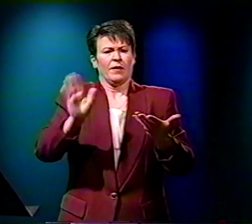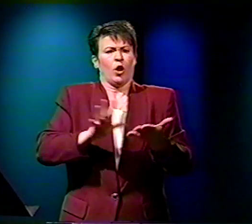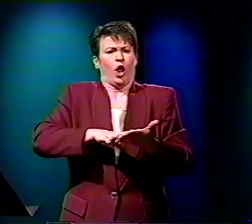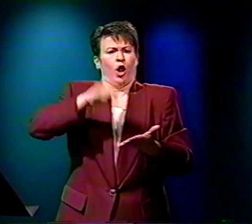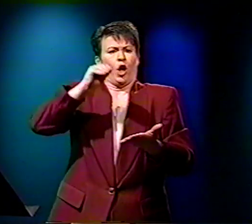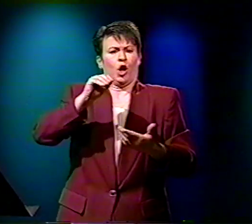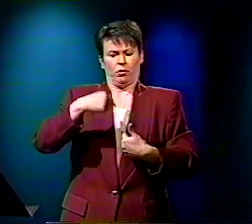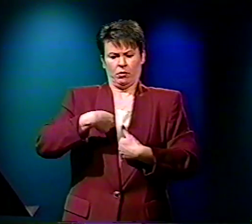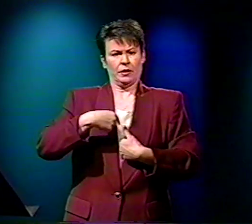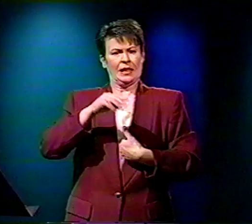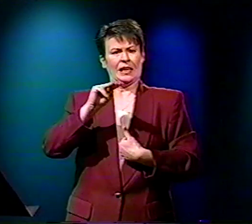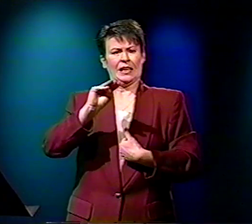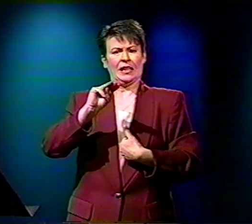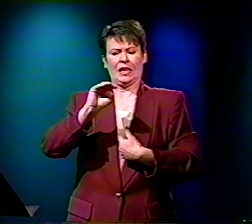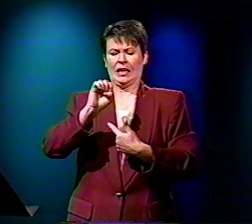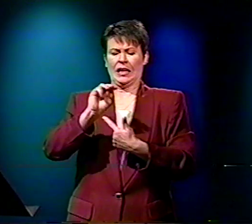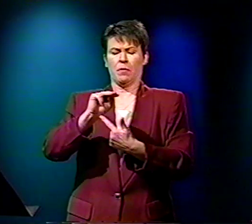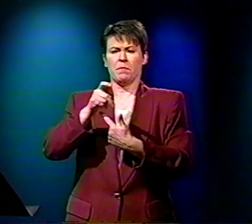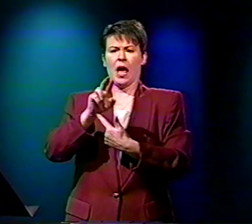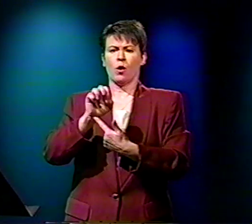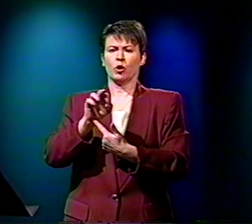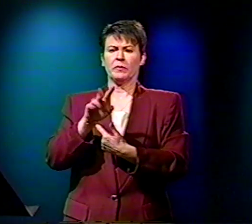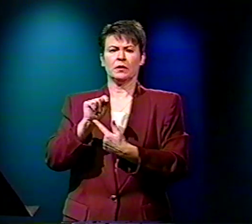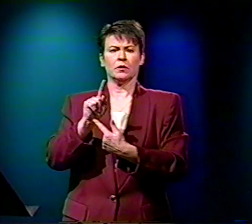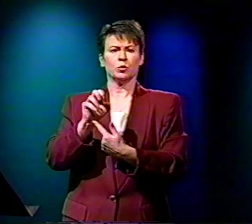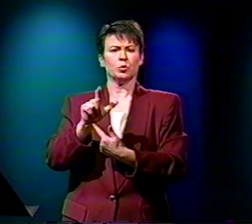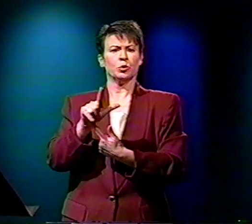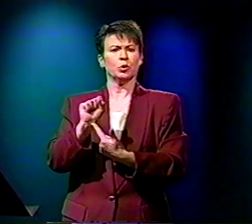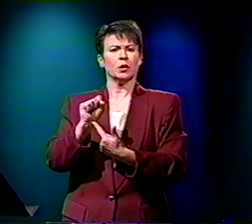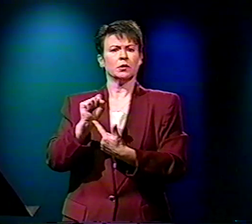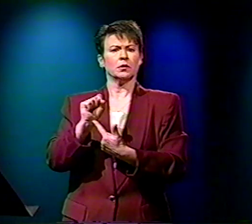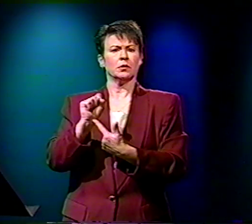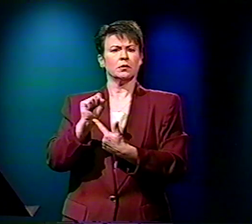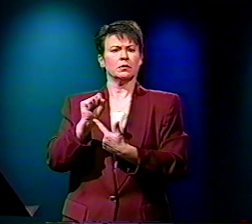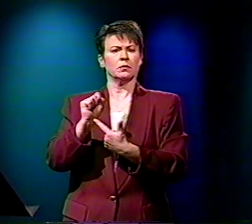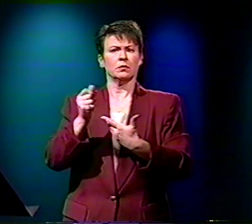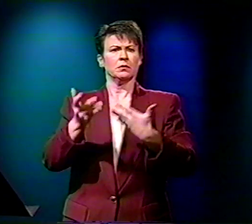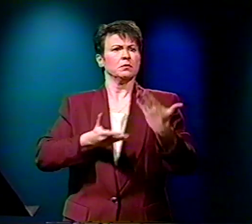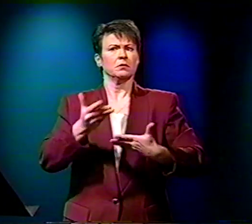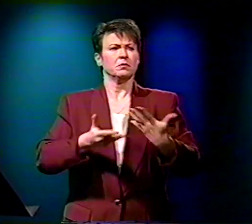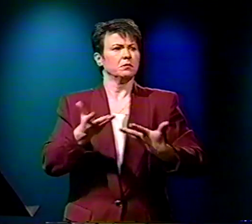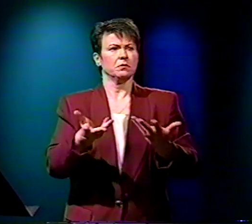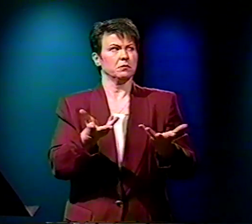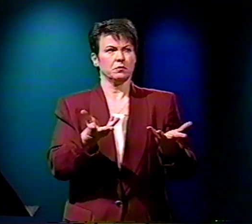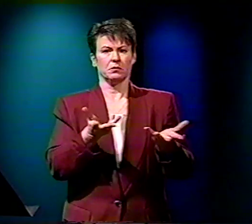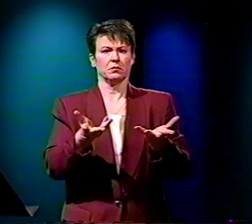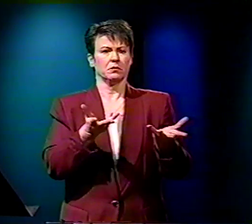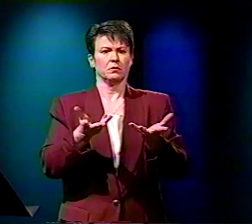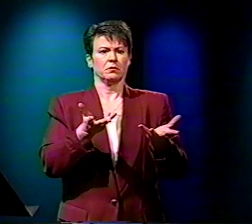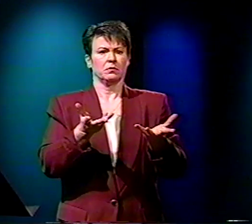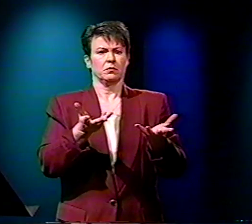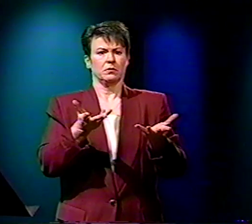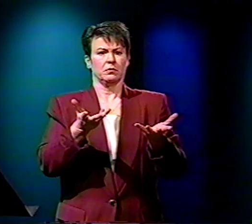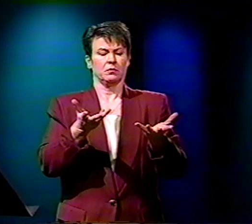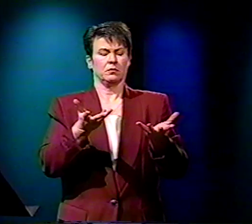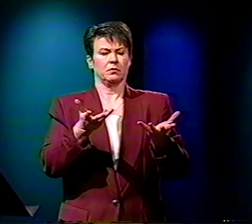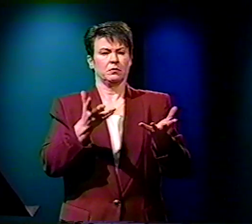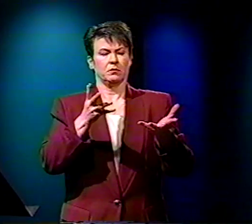left unawares. And they didn't even have the empowerment tools in order to handle that mega